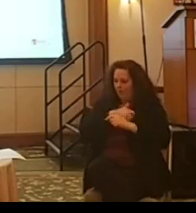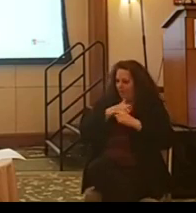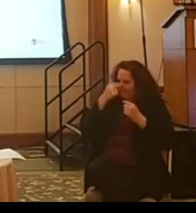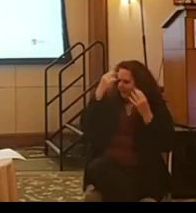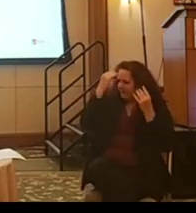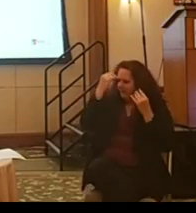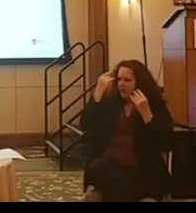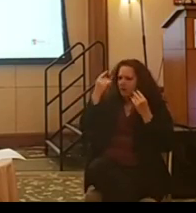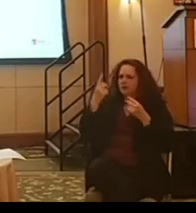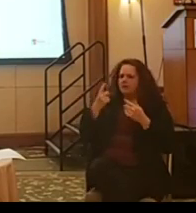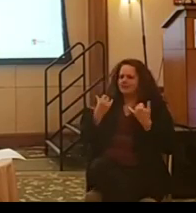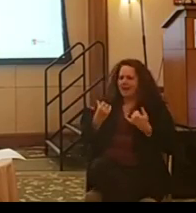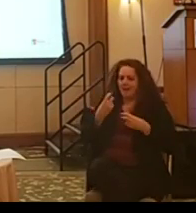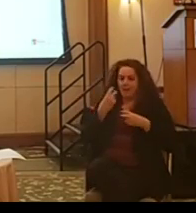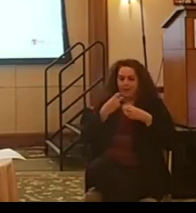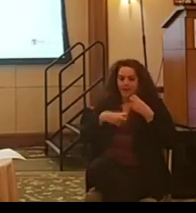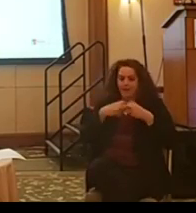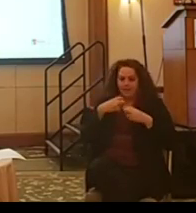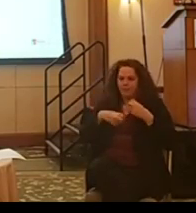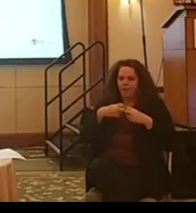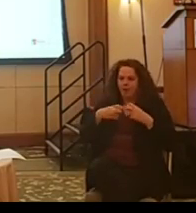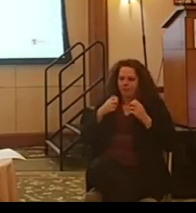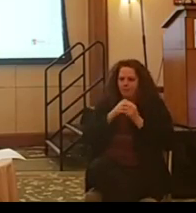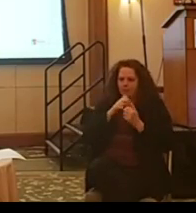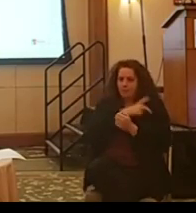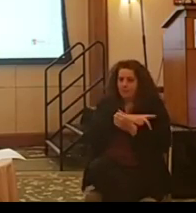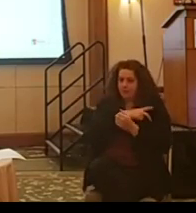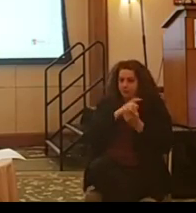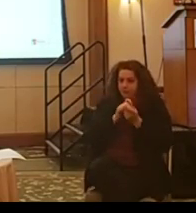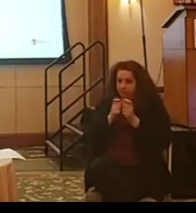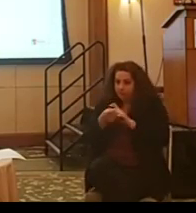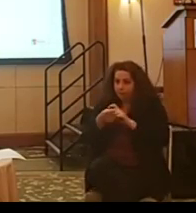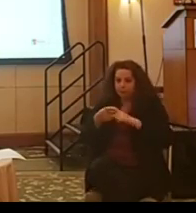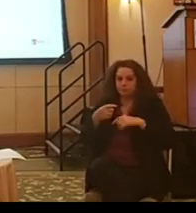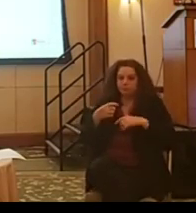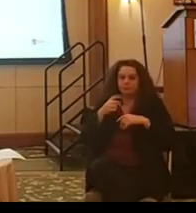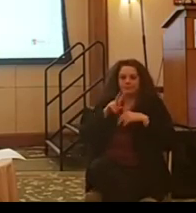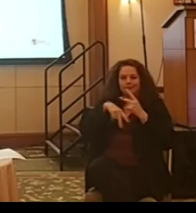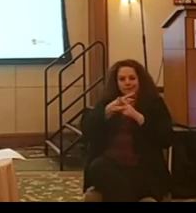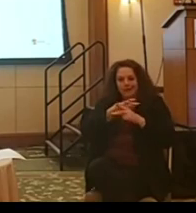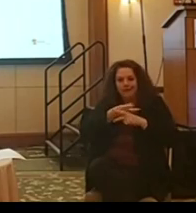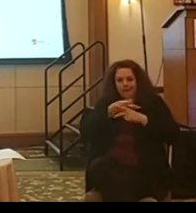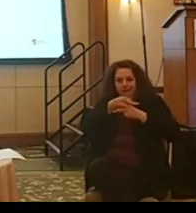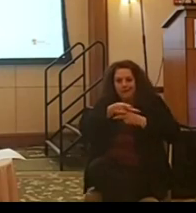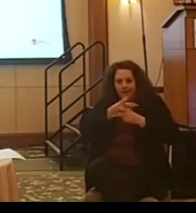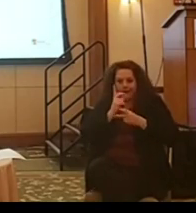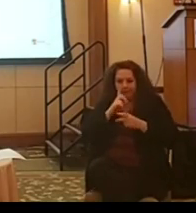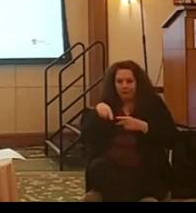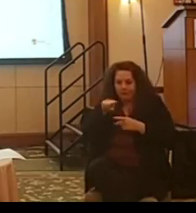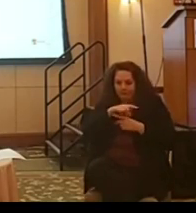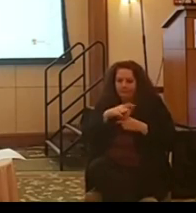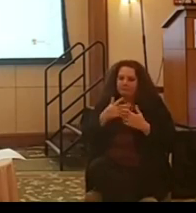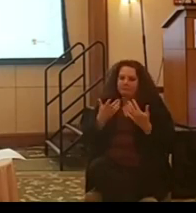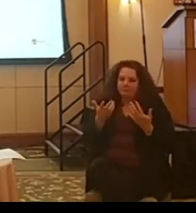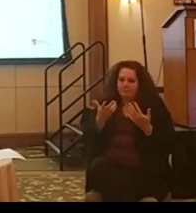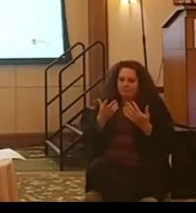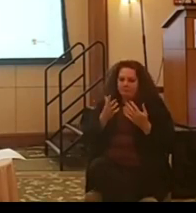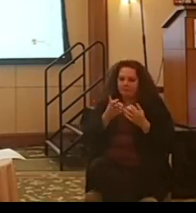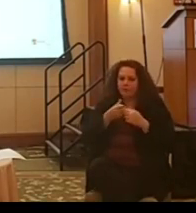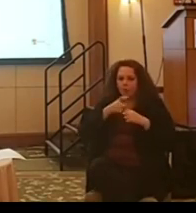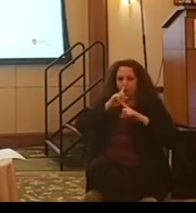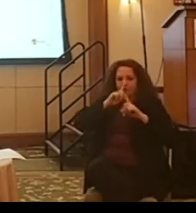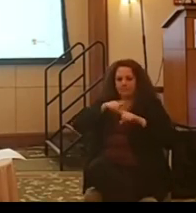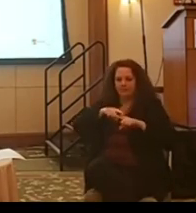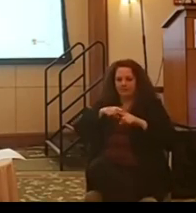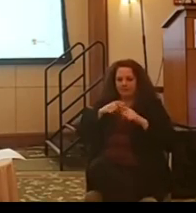that the patient revolution and the idea of careful and kind care are designed to respond to. And they're designed to respond to the problem of industrial